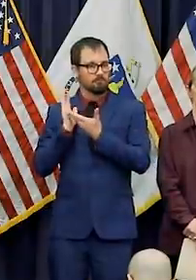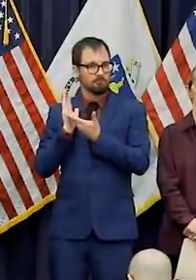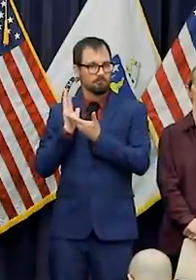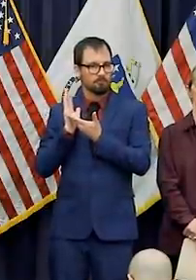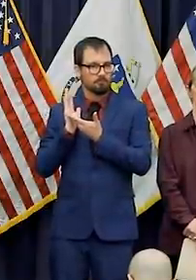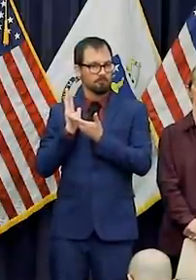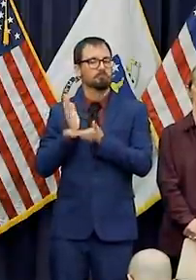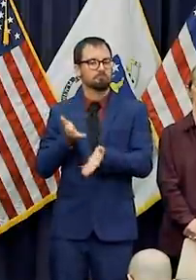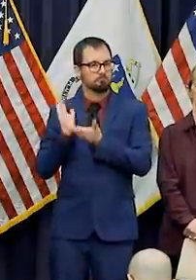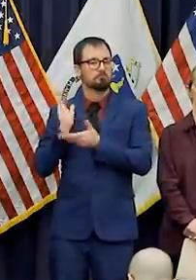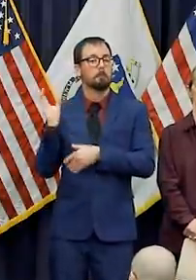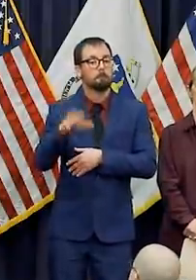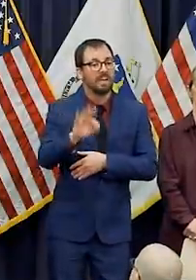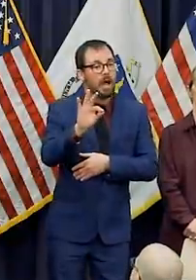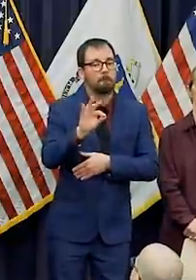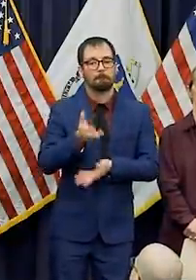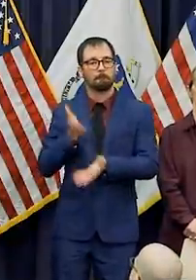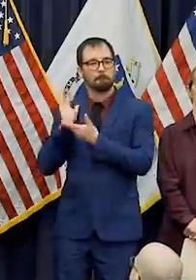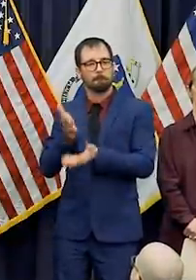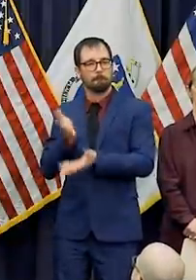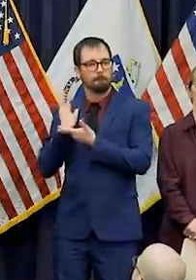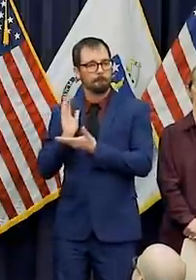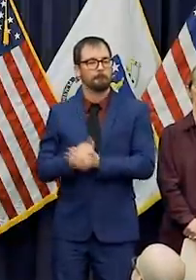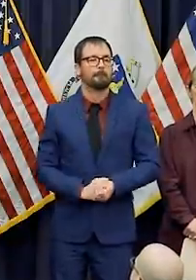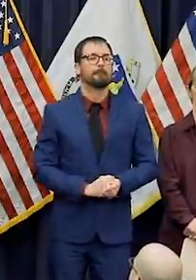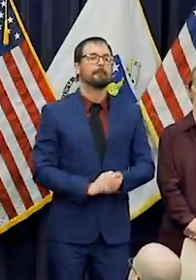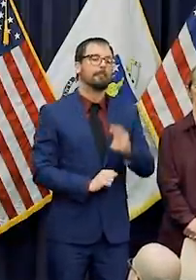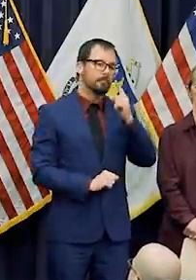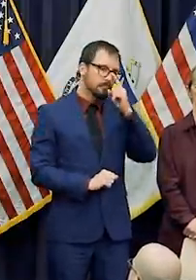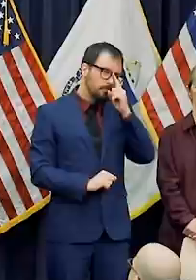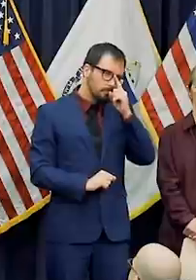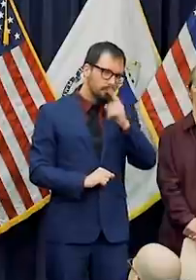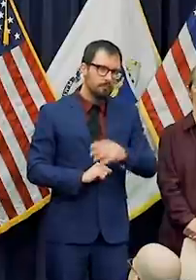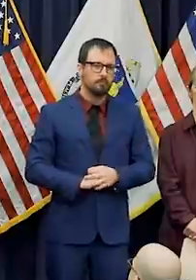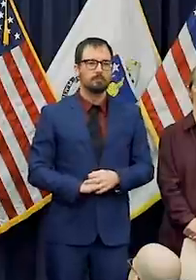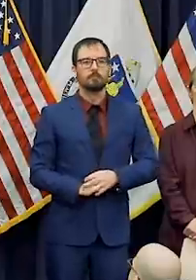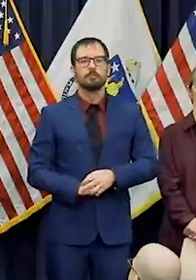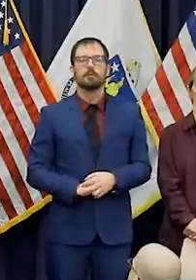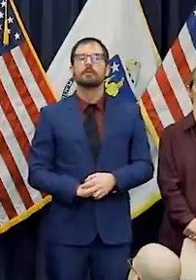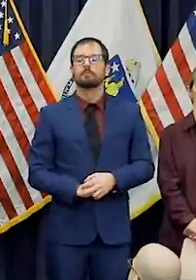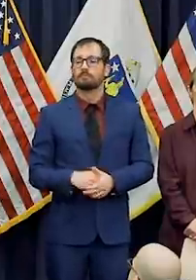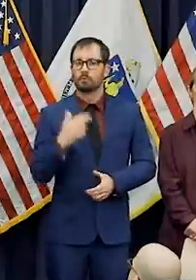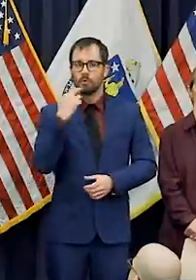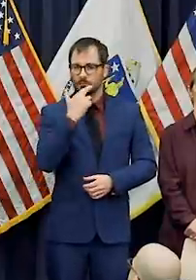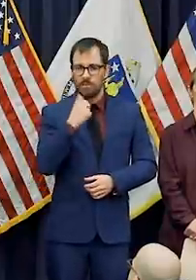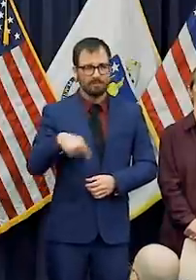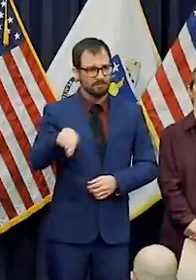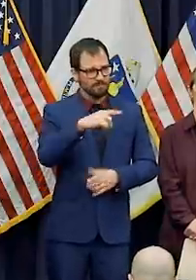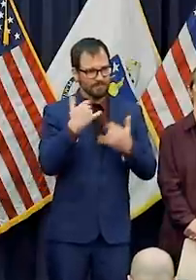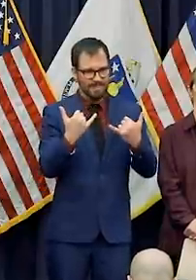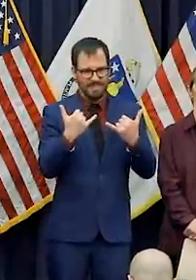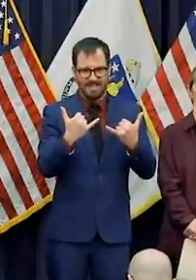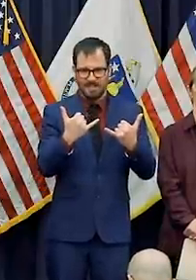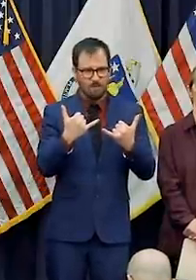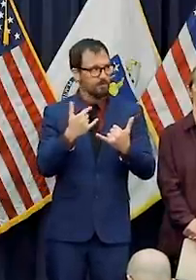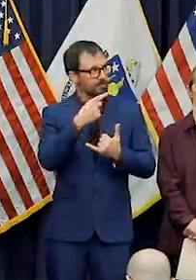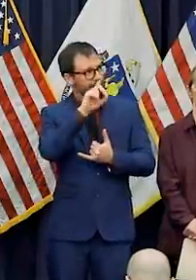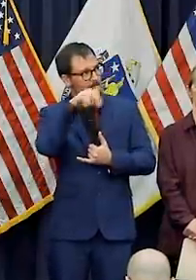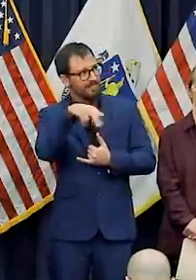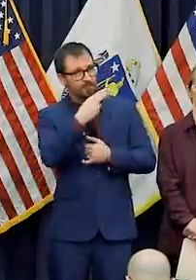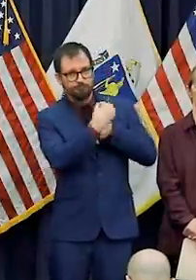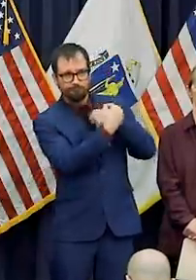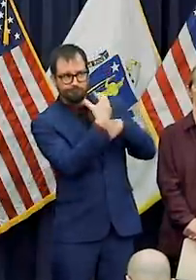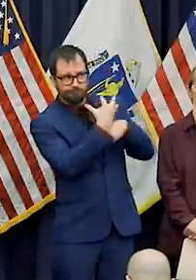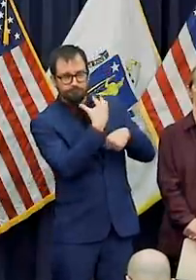distancing protocols set forth in the Department of Public Health guidance. This order is effective Tuesday, March